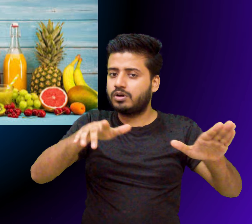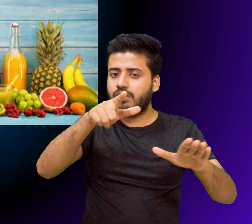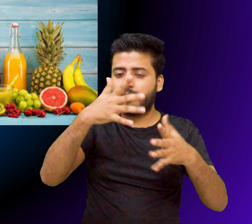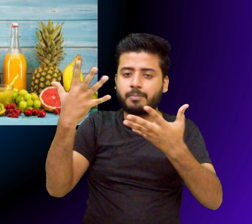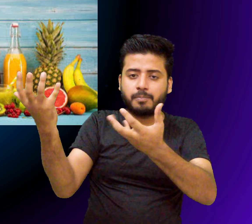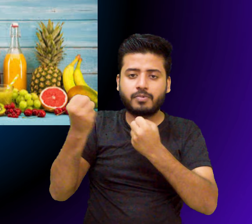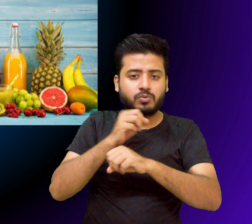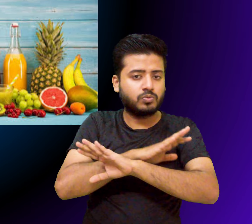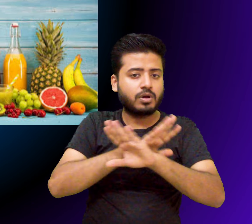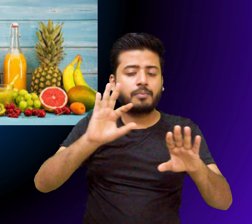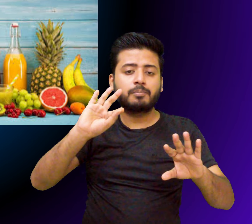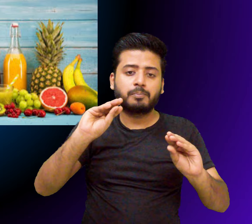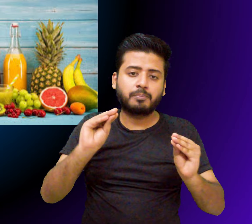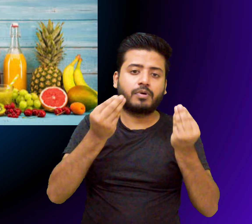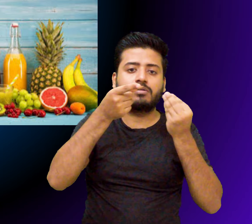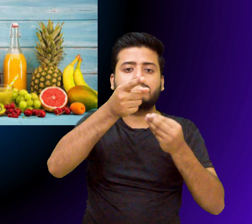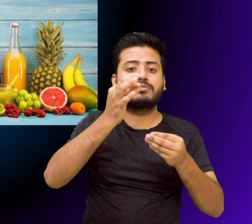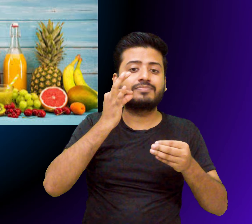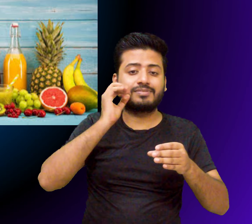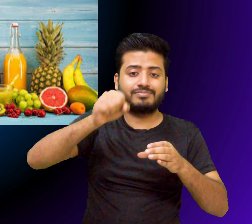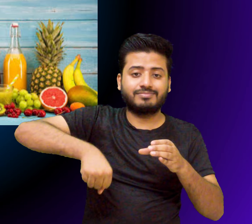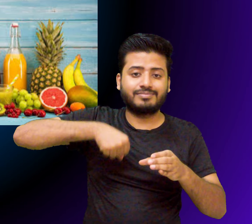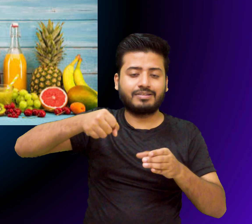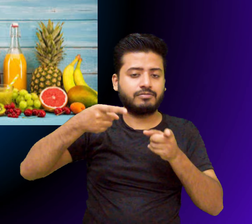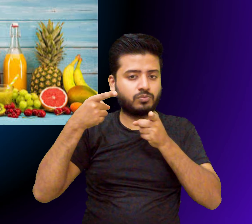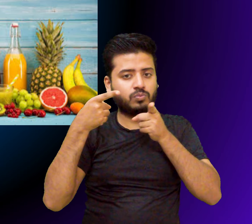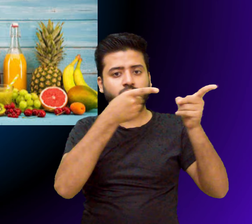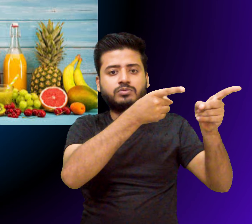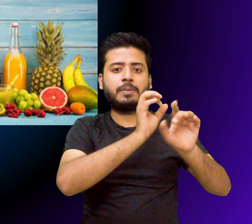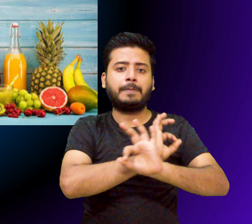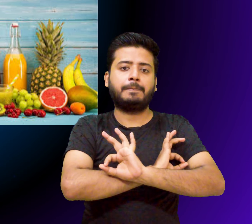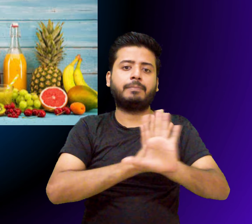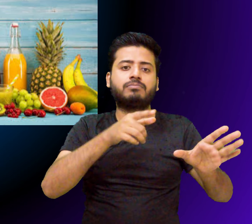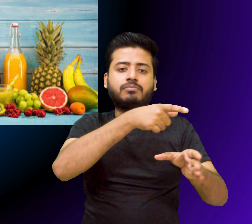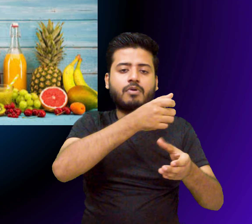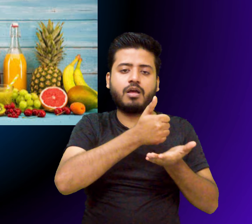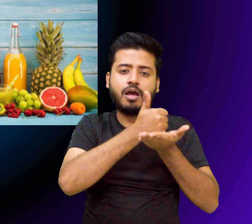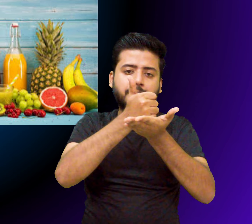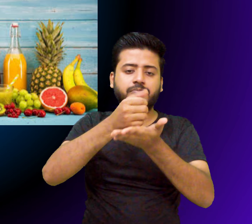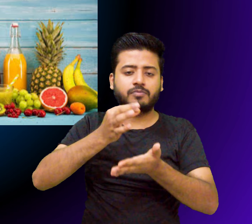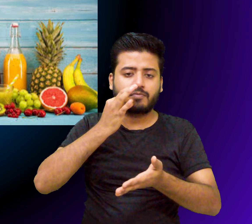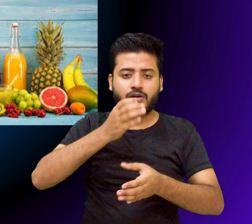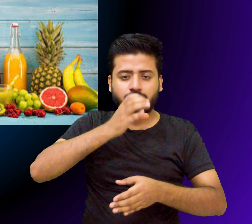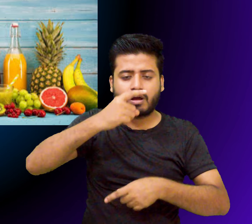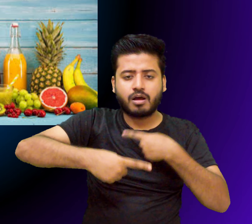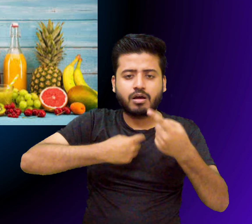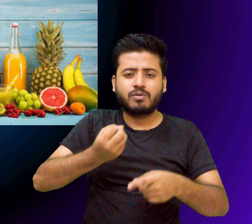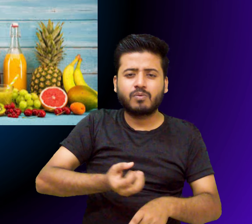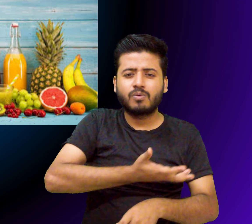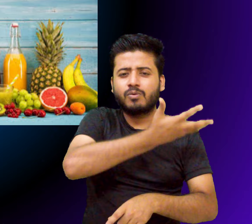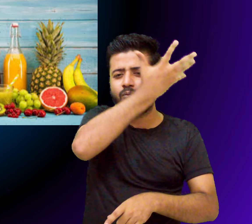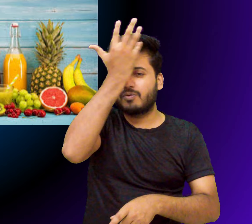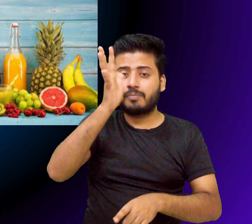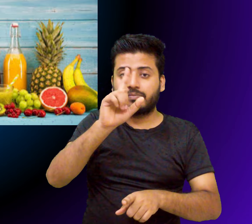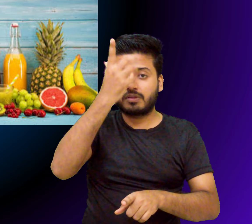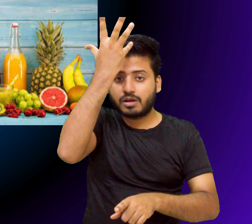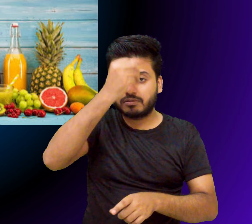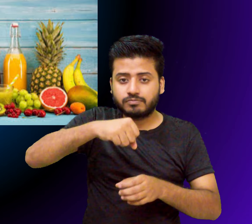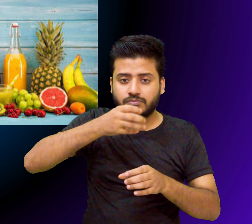raw pressery Alfonso Mango Fresho signature mango juice, cold pressed. Fruit content contains the highest known pulp contained among major